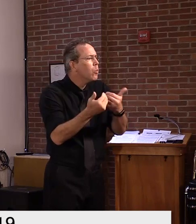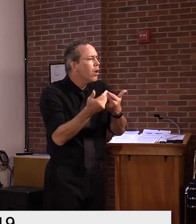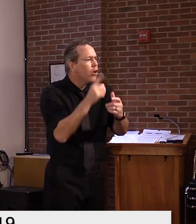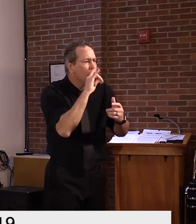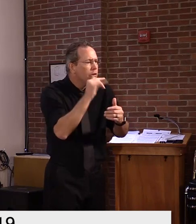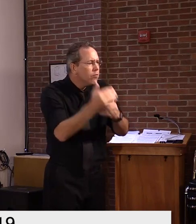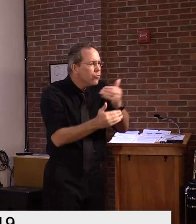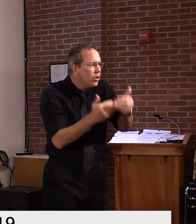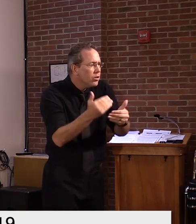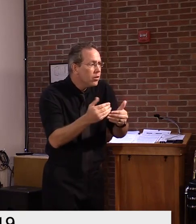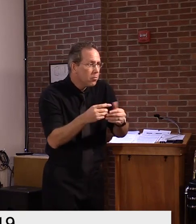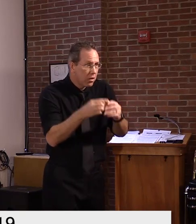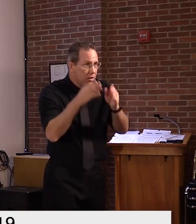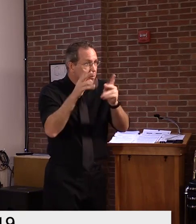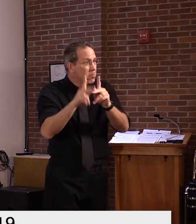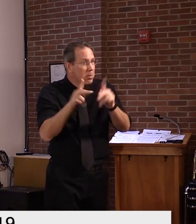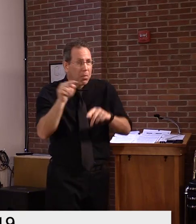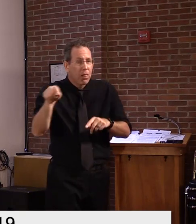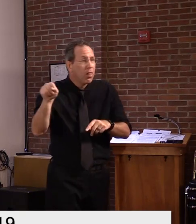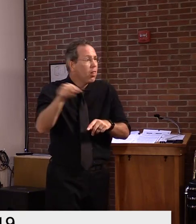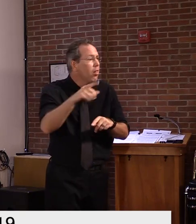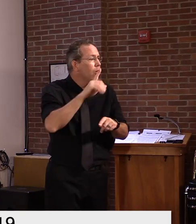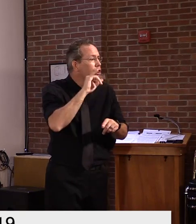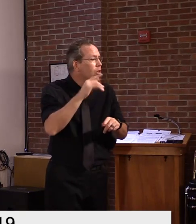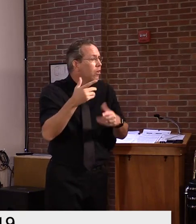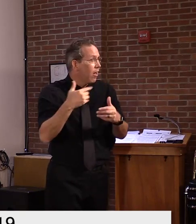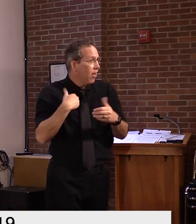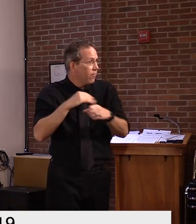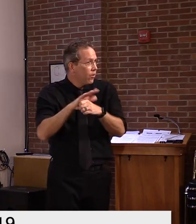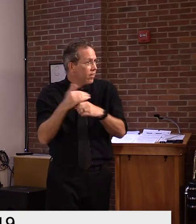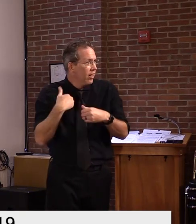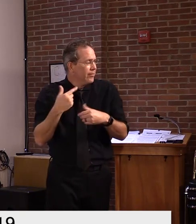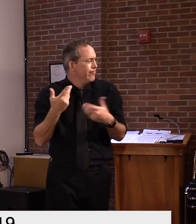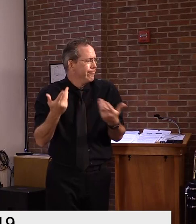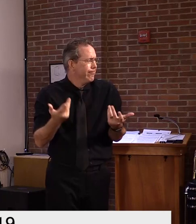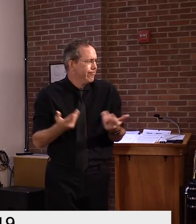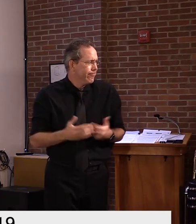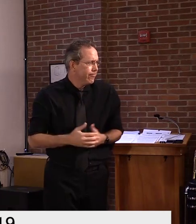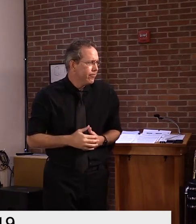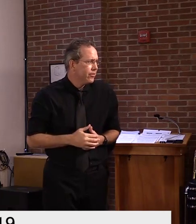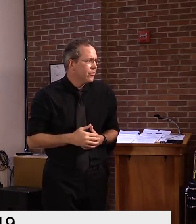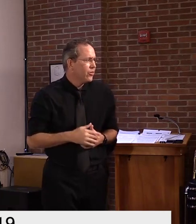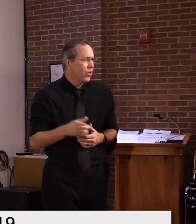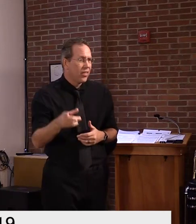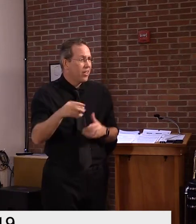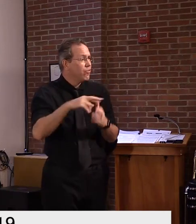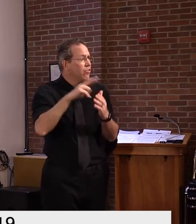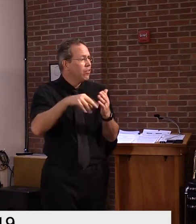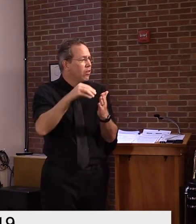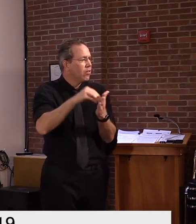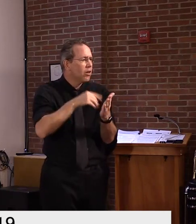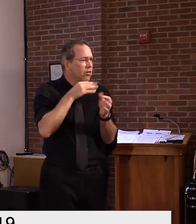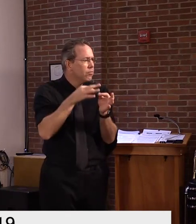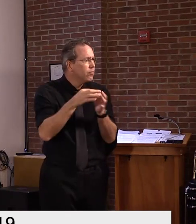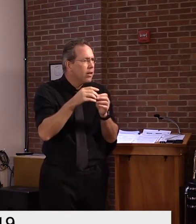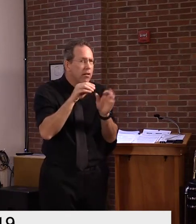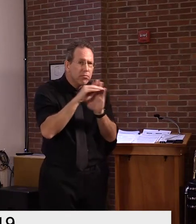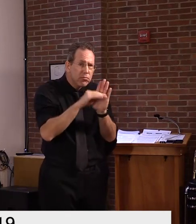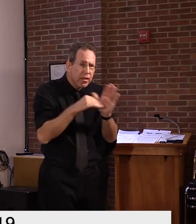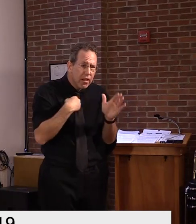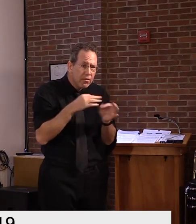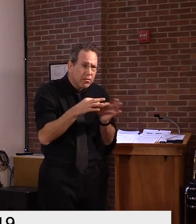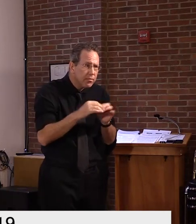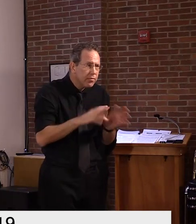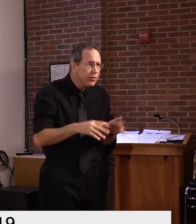But you're not going to change the Vermont numbers based on that? Well, some of those are included in the Vermont numbers because they